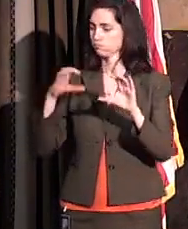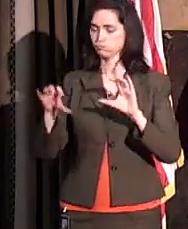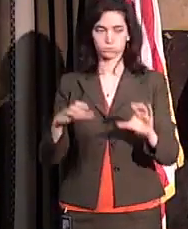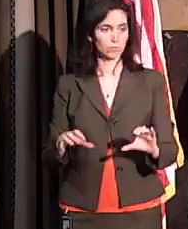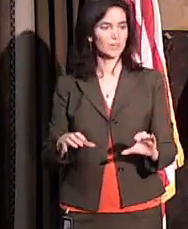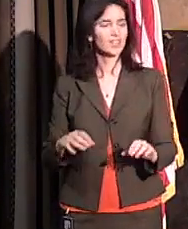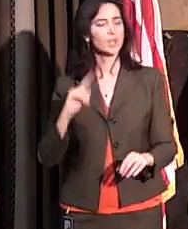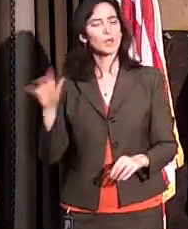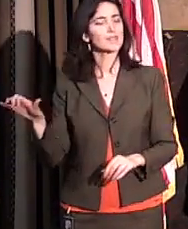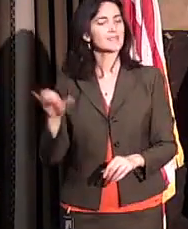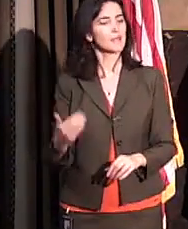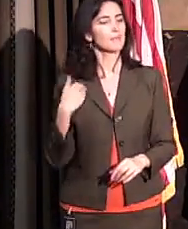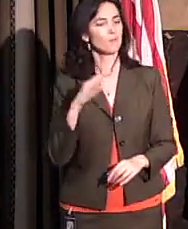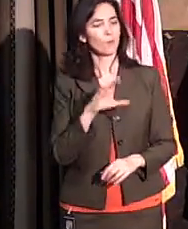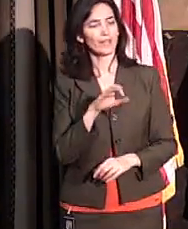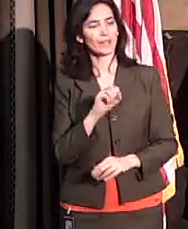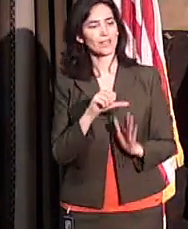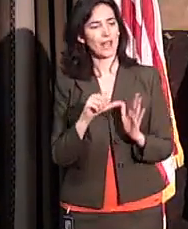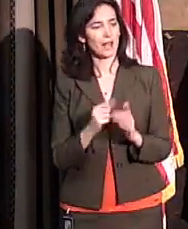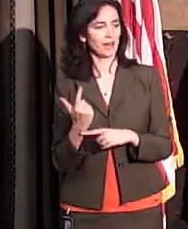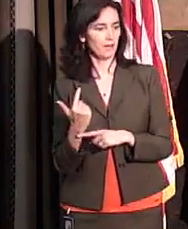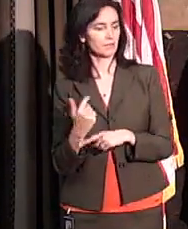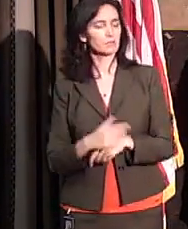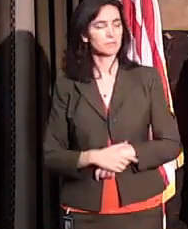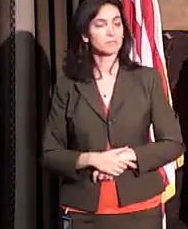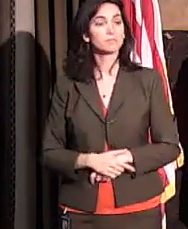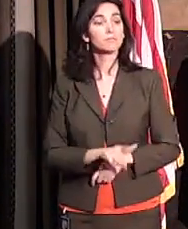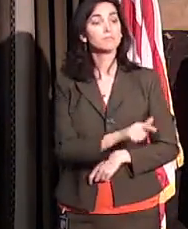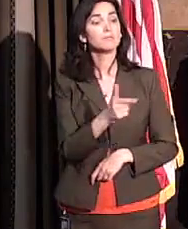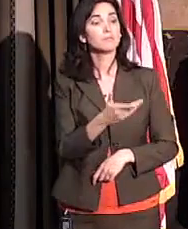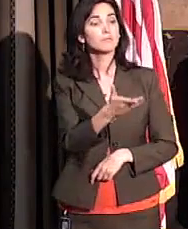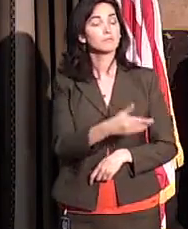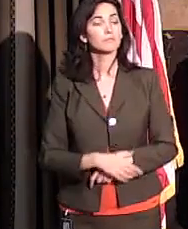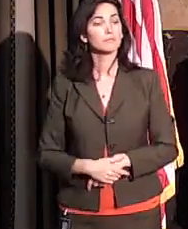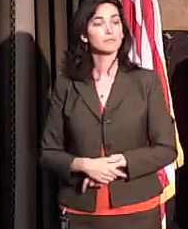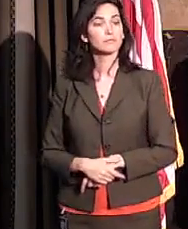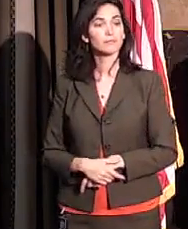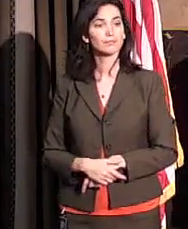CARES Act local funding from last year. Yes, sir, we'll do it.